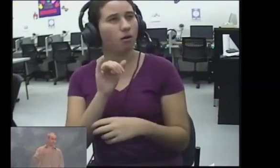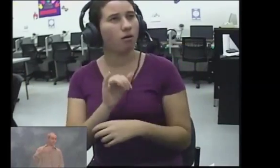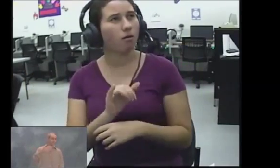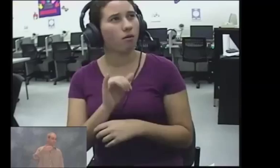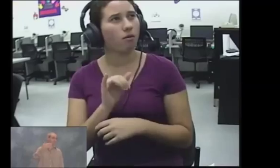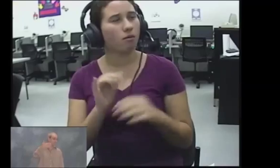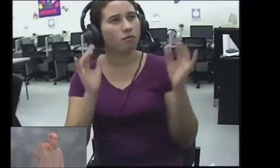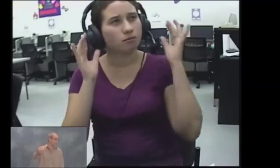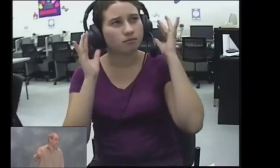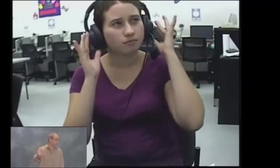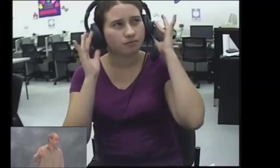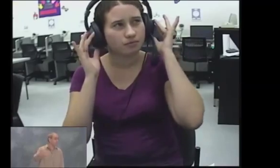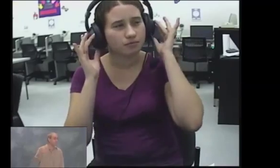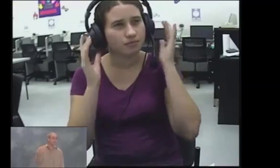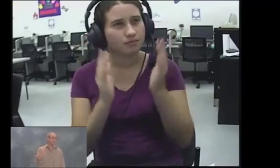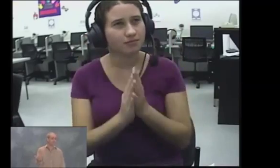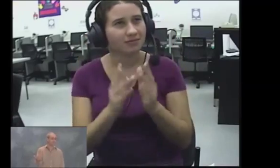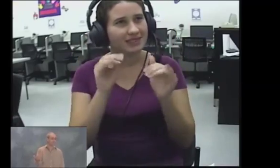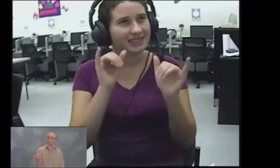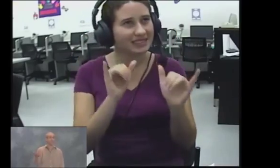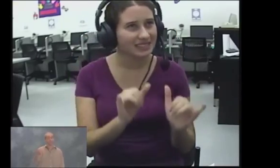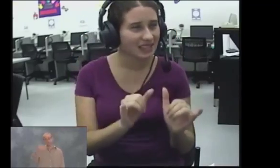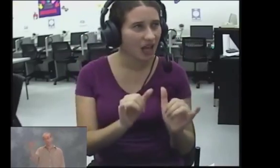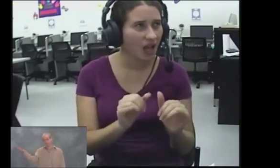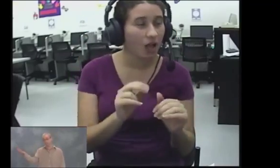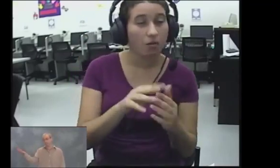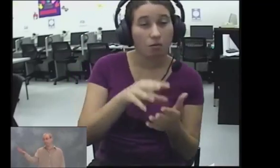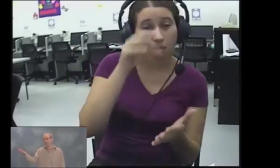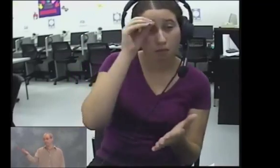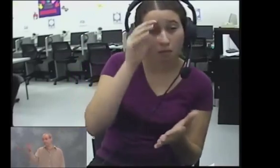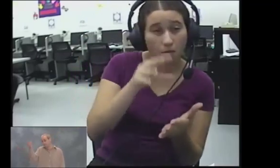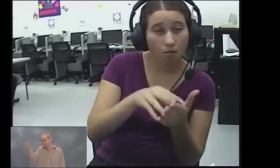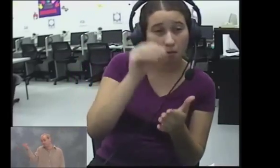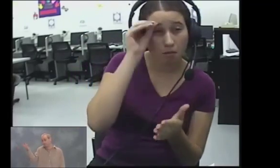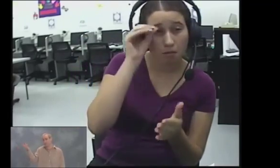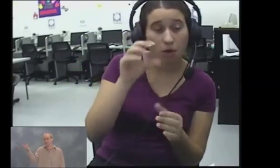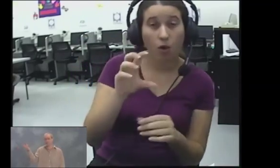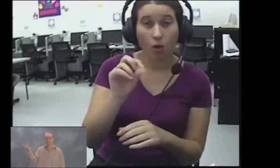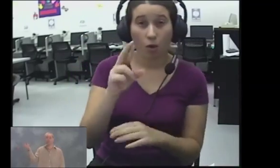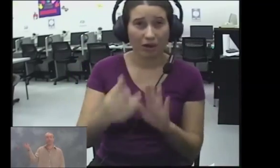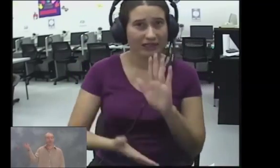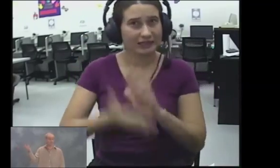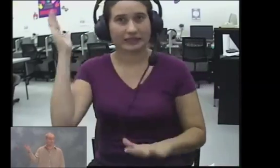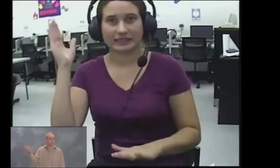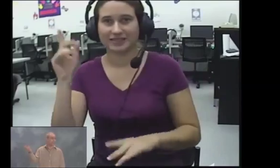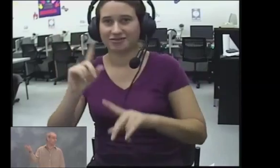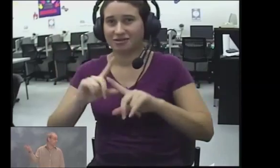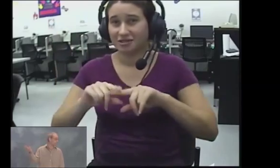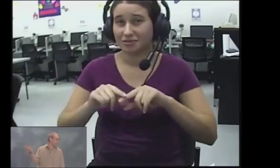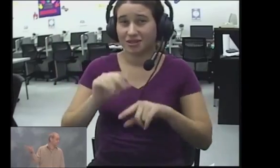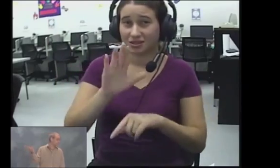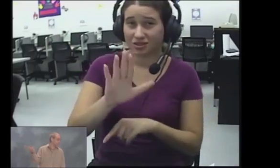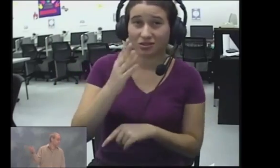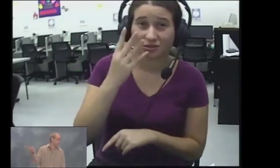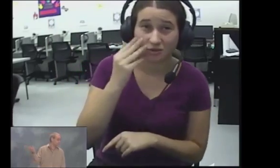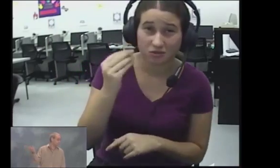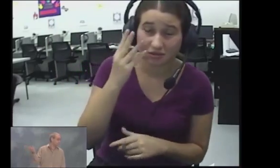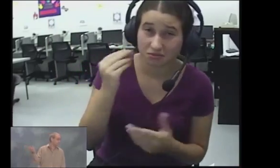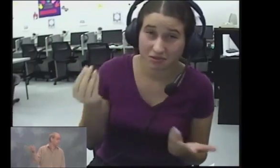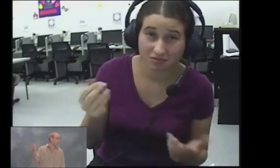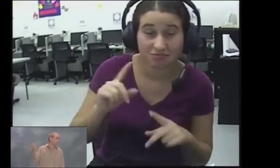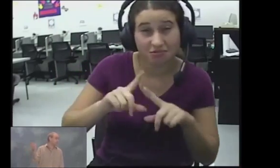an opportunity to stay for that meeting and begin that process, or run like hell, depending on where you were at and what you wanted to do.